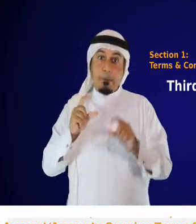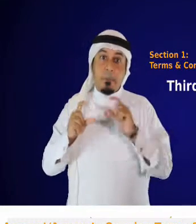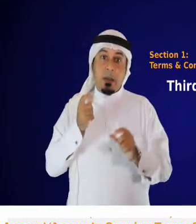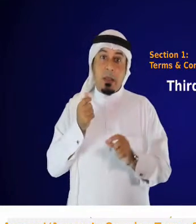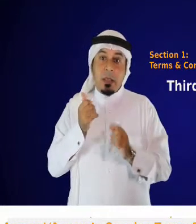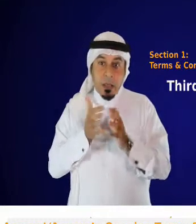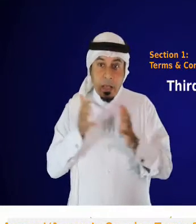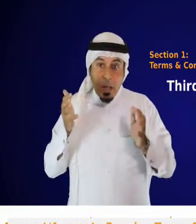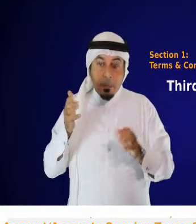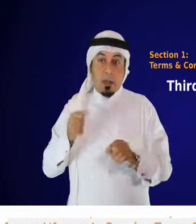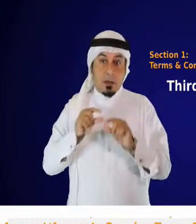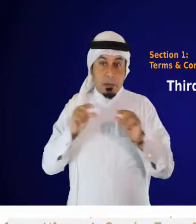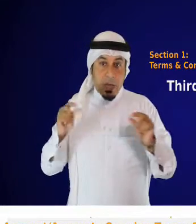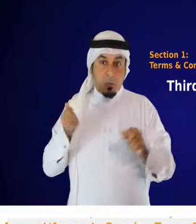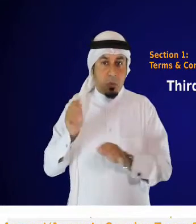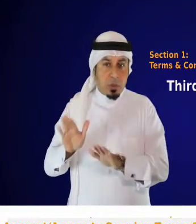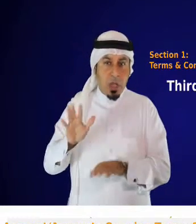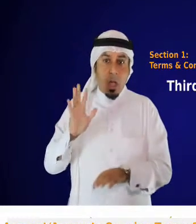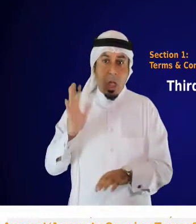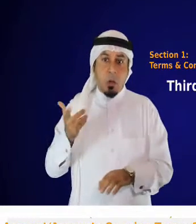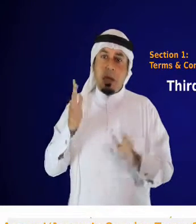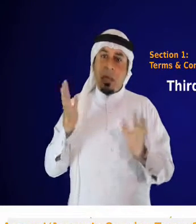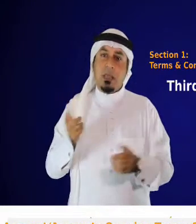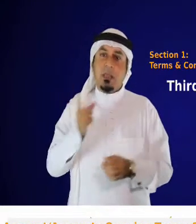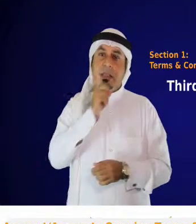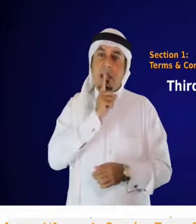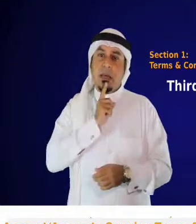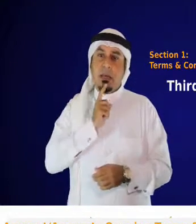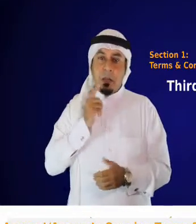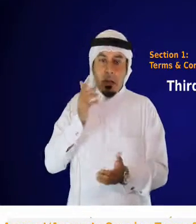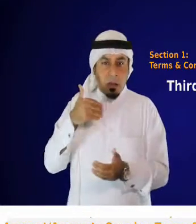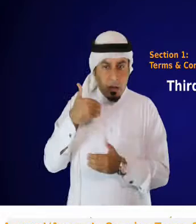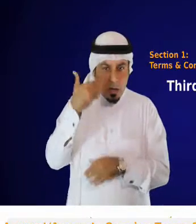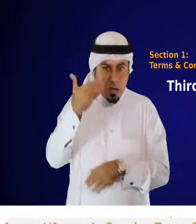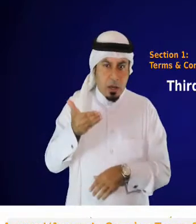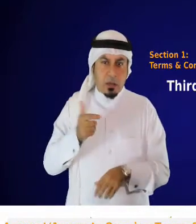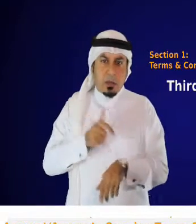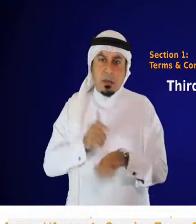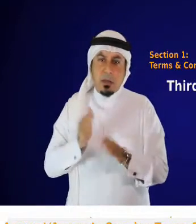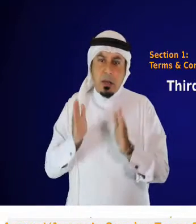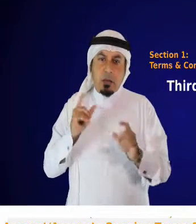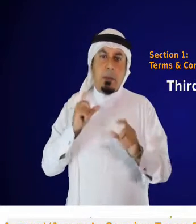in the fixed deposit account, or any later date determined by the bank.